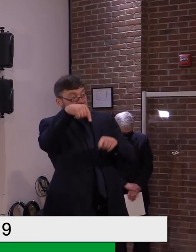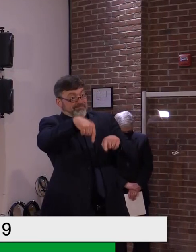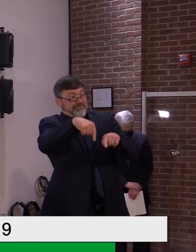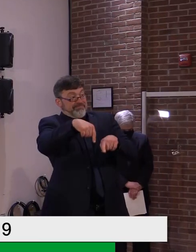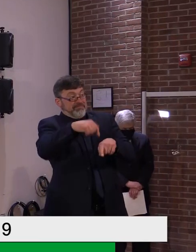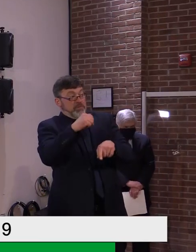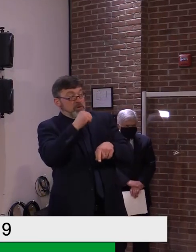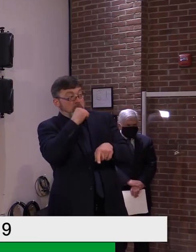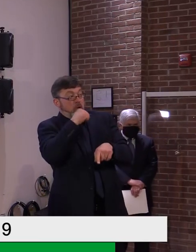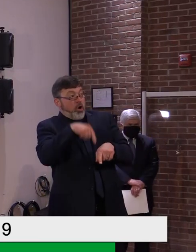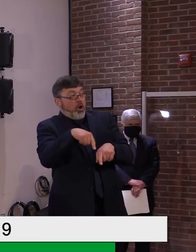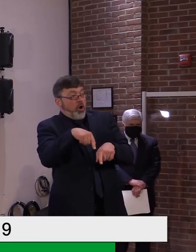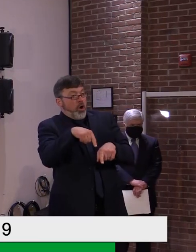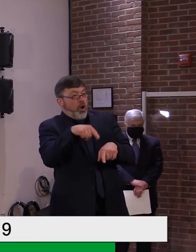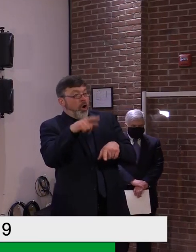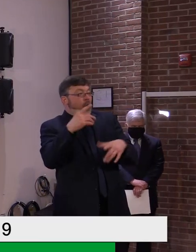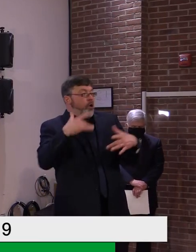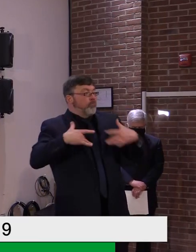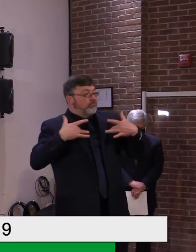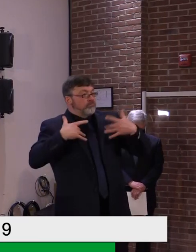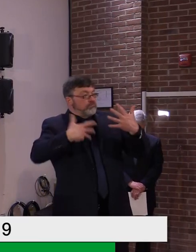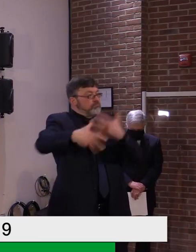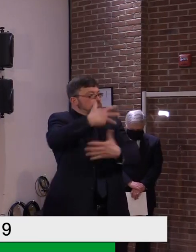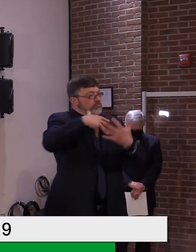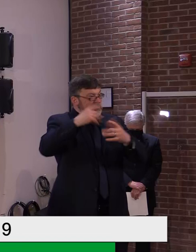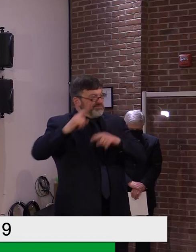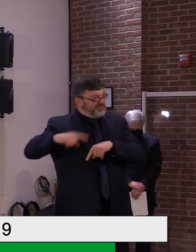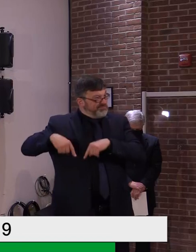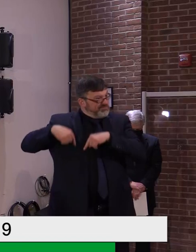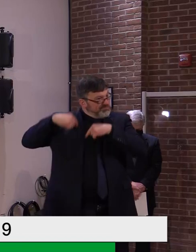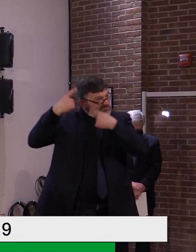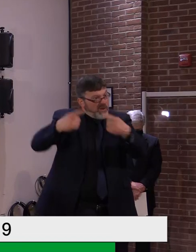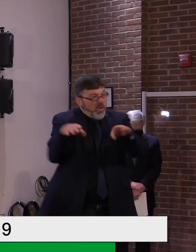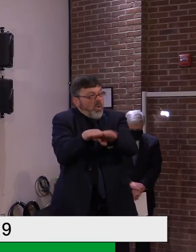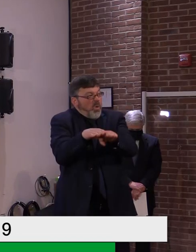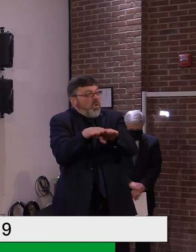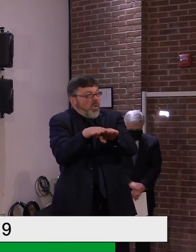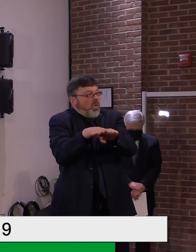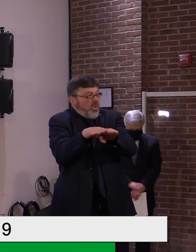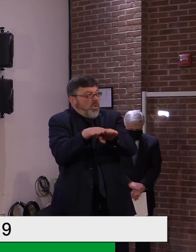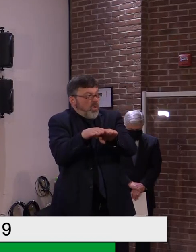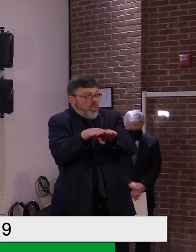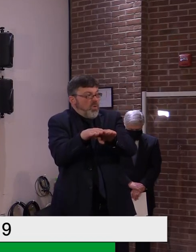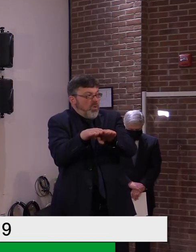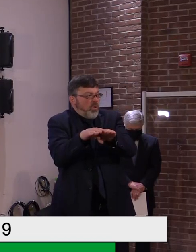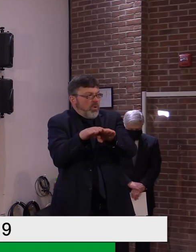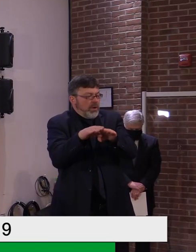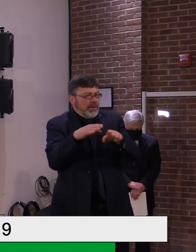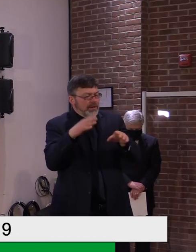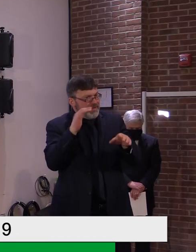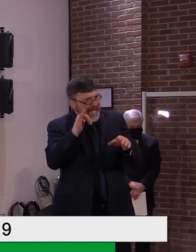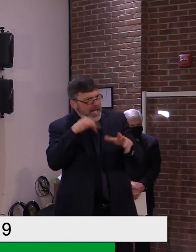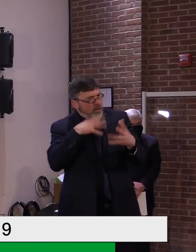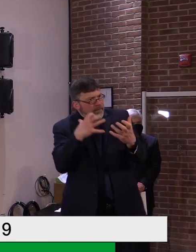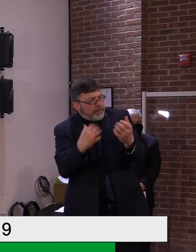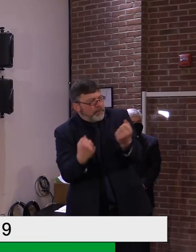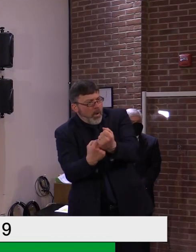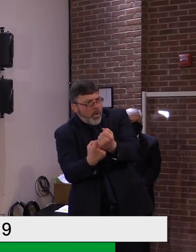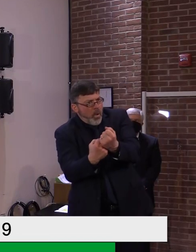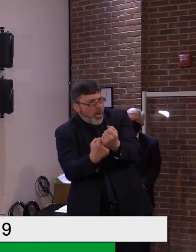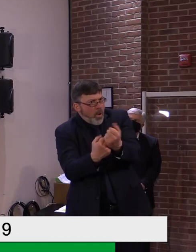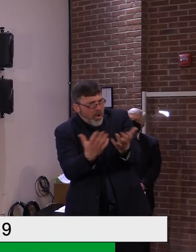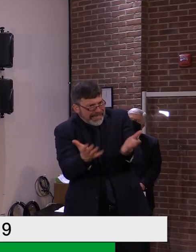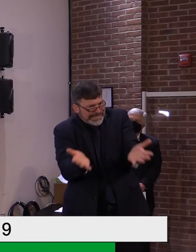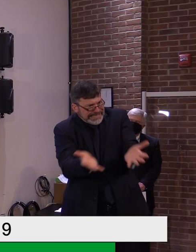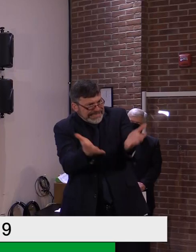arguably fully closed. And we've been wanting, you know, to try to find a way for them to safely be reopened.